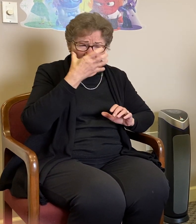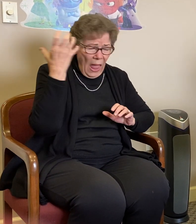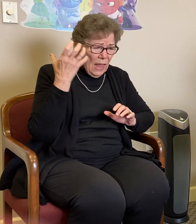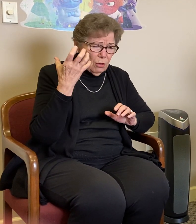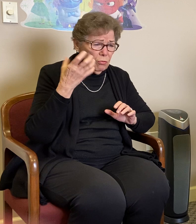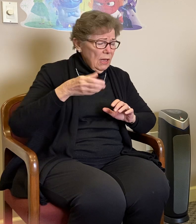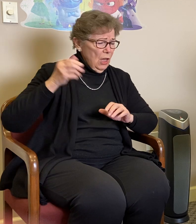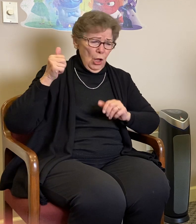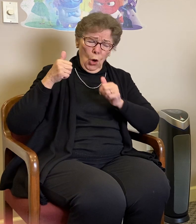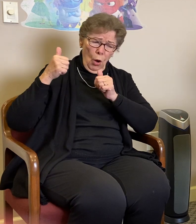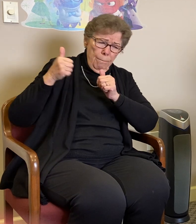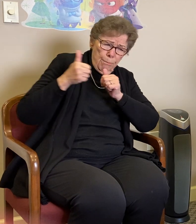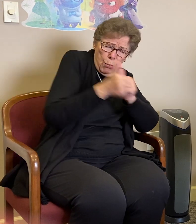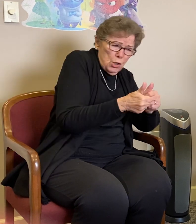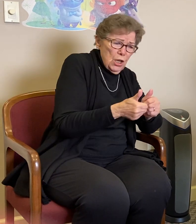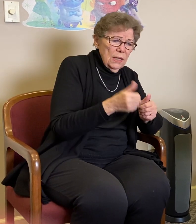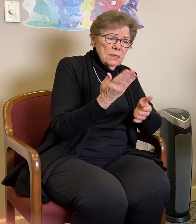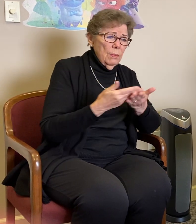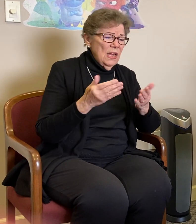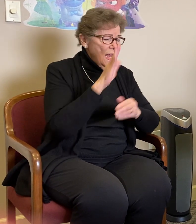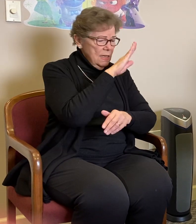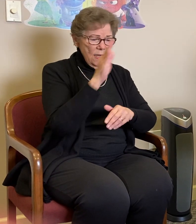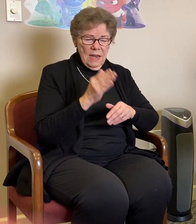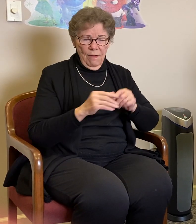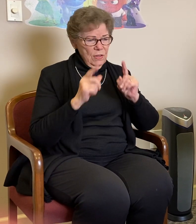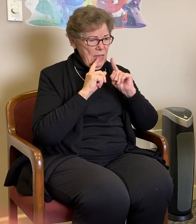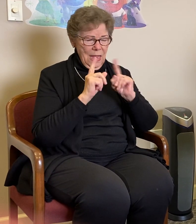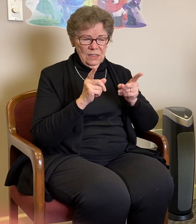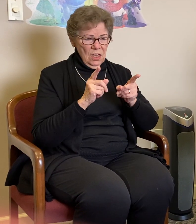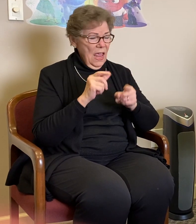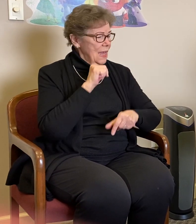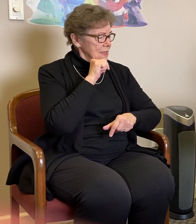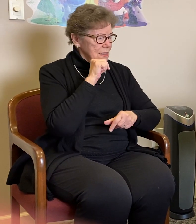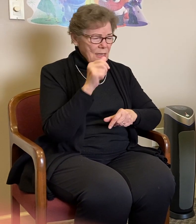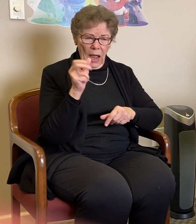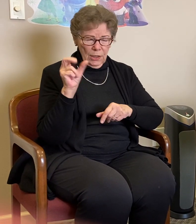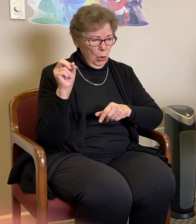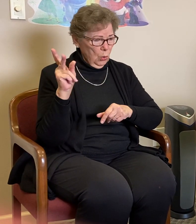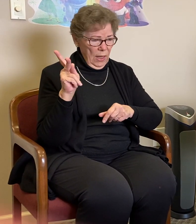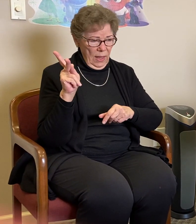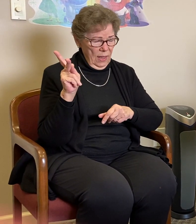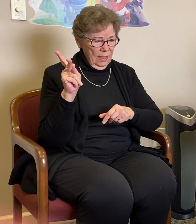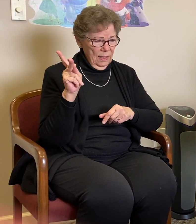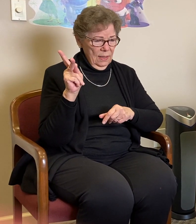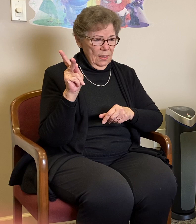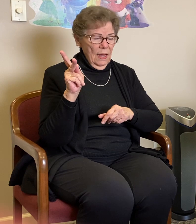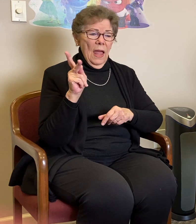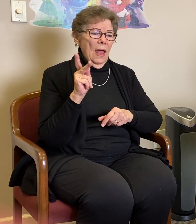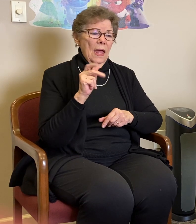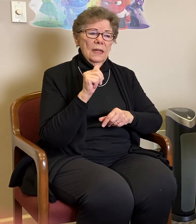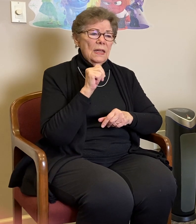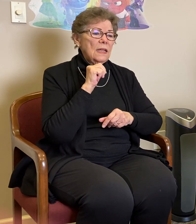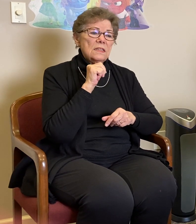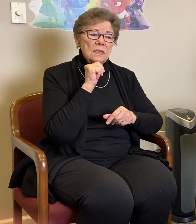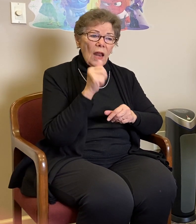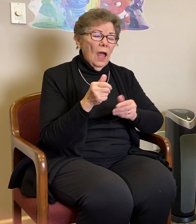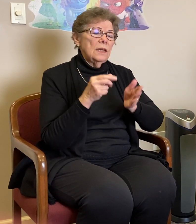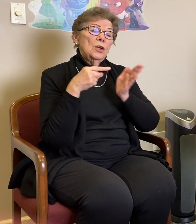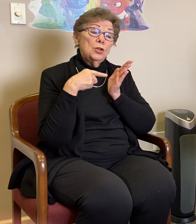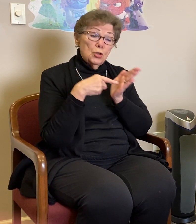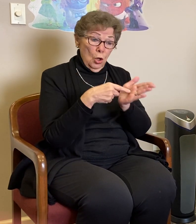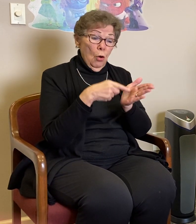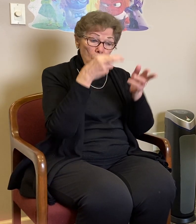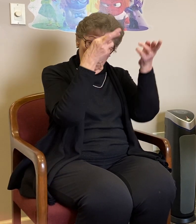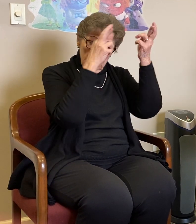is never the answer. It's not okay, and does not show respect.